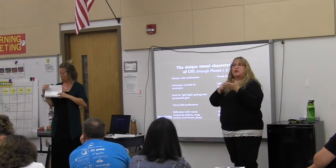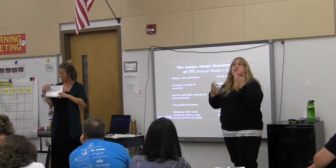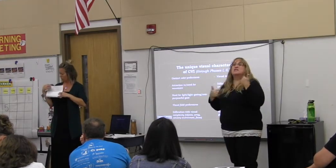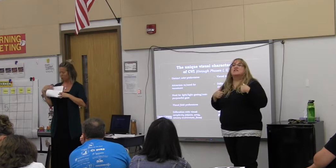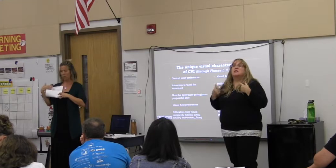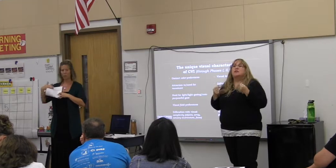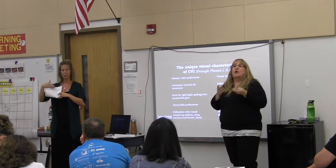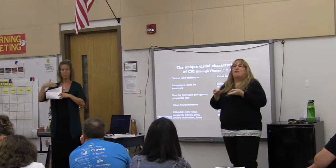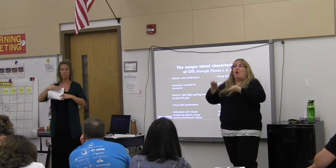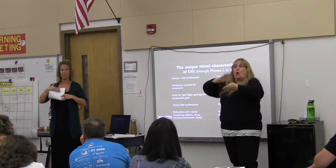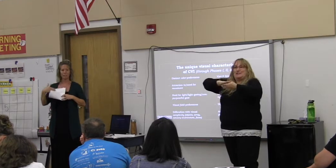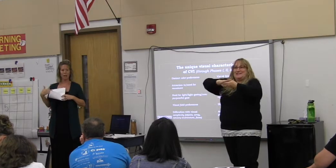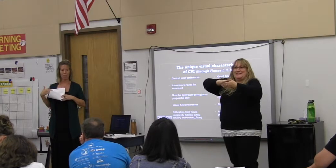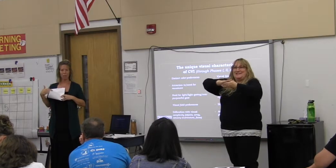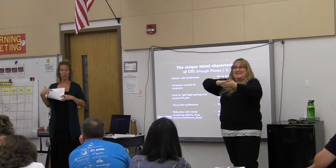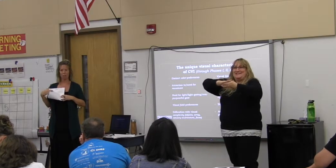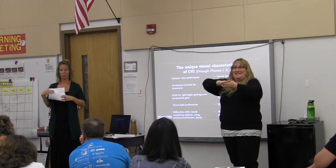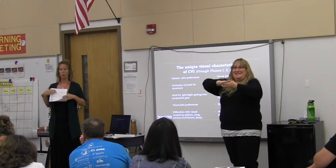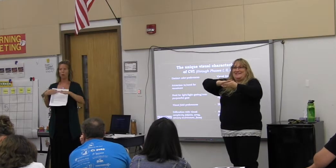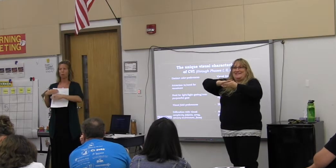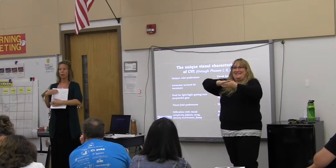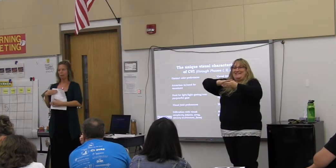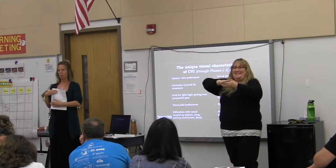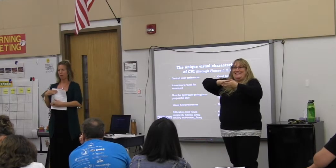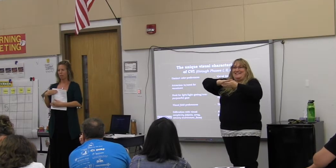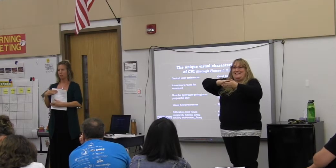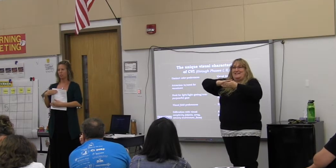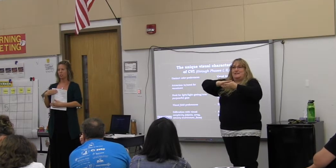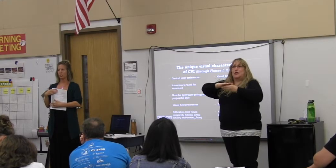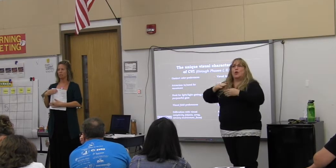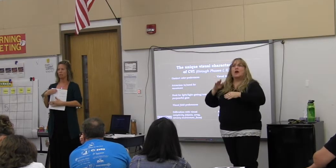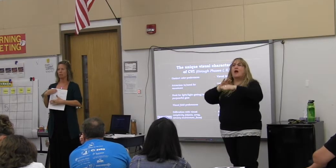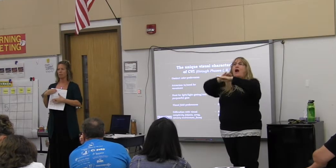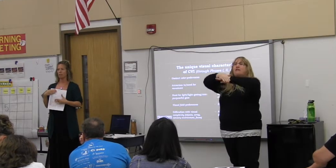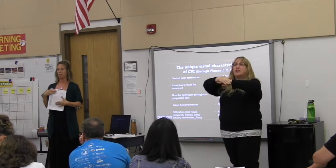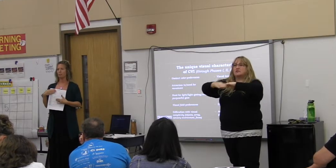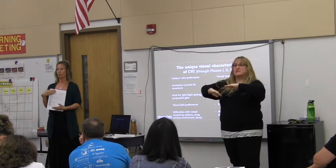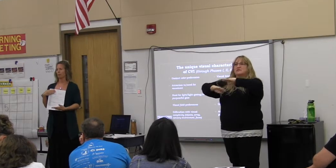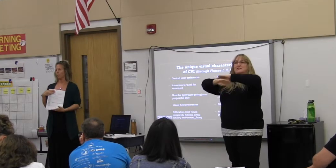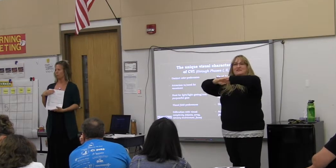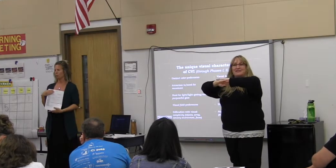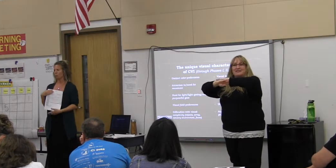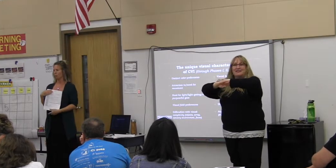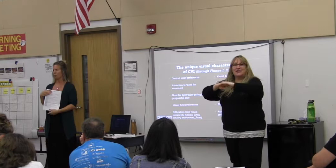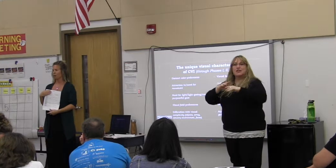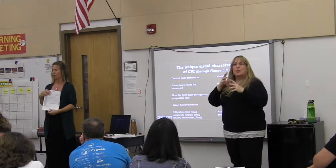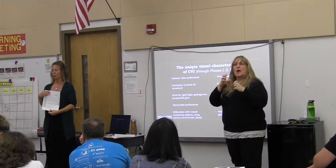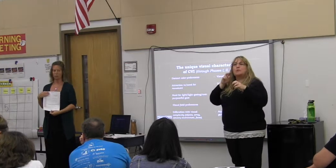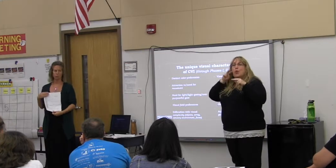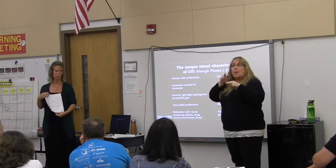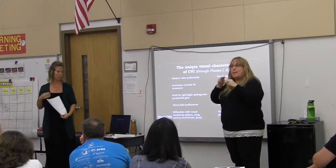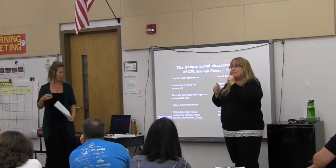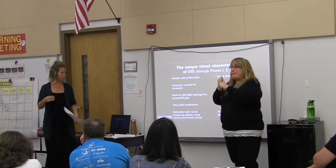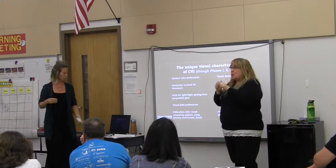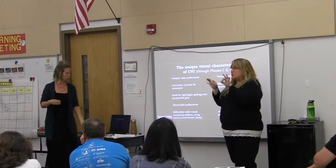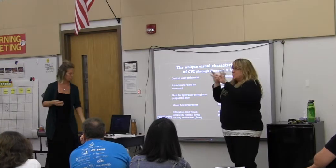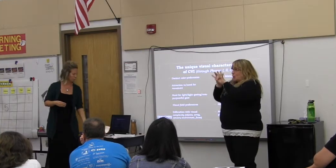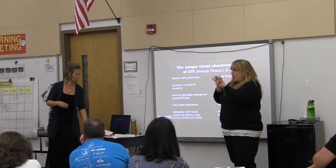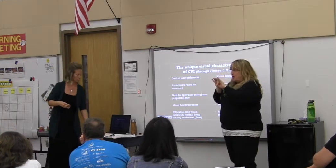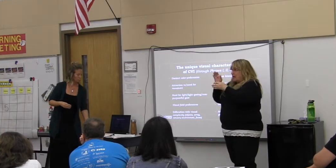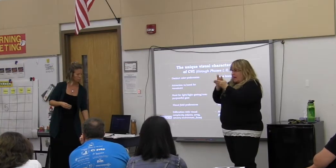is fold it so they only see this top half, or block out part. Just get them to look at the most essential part that you want them to look